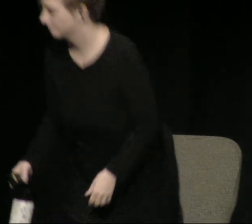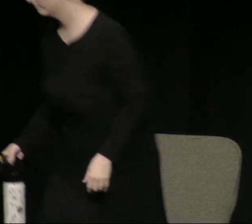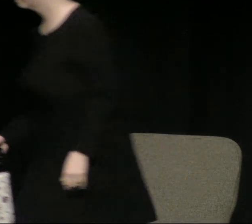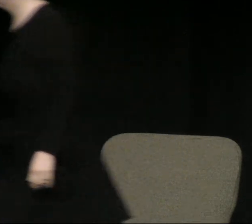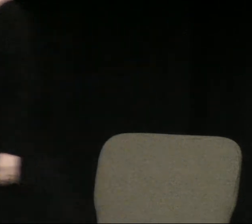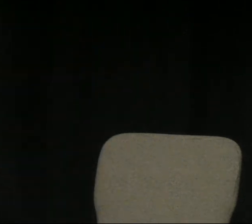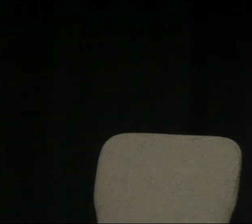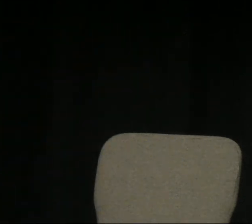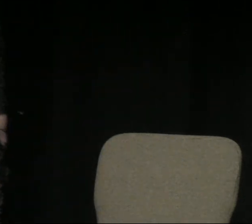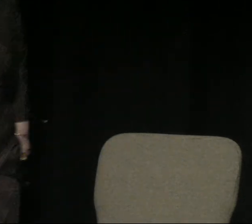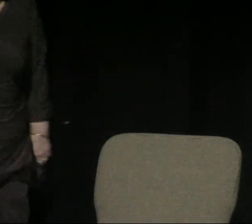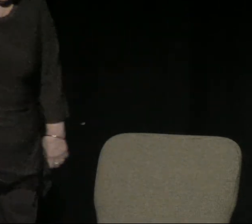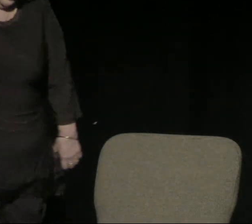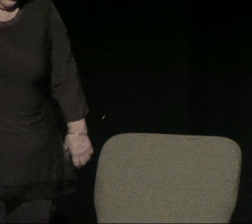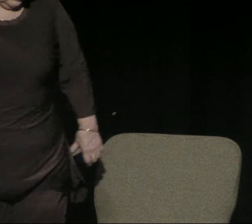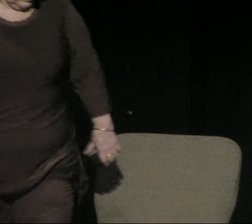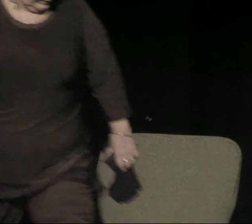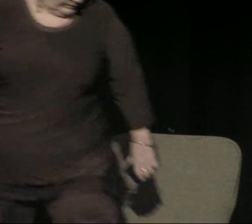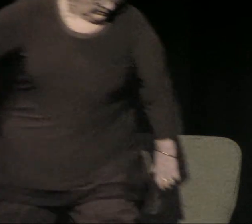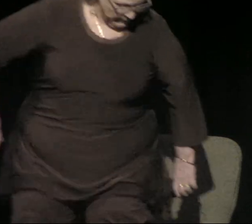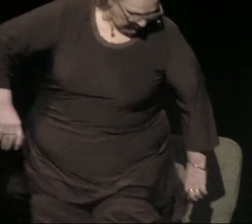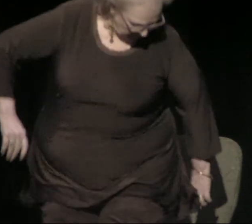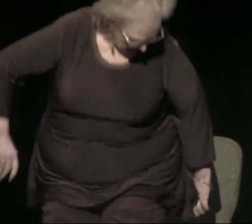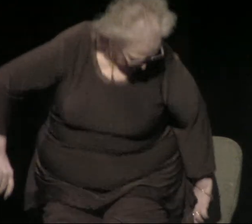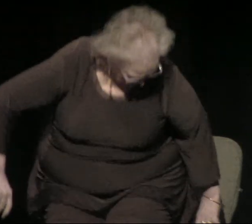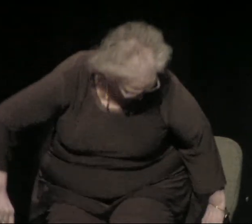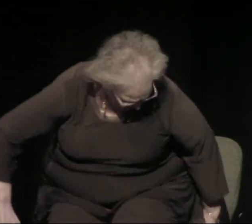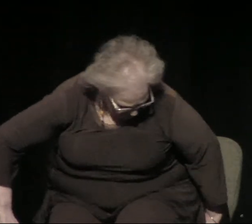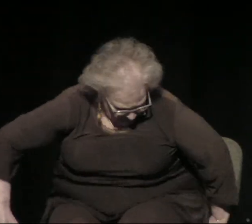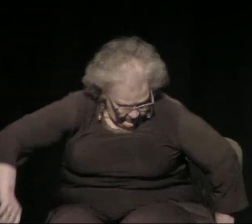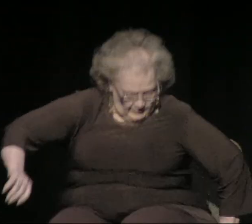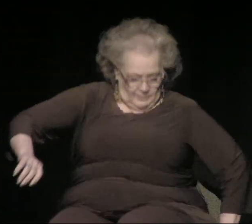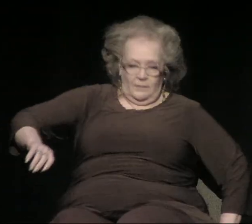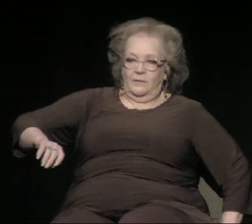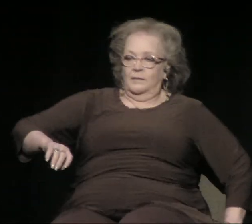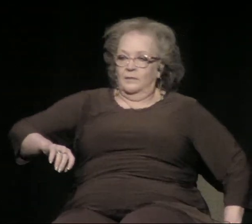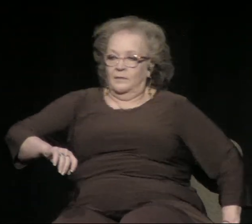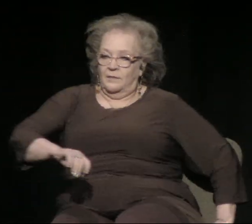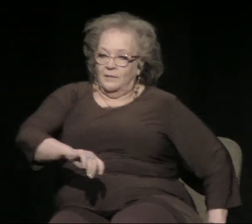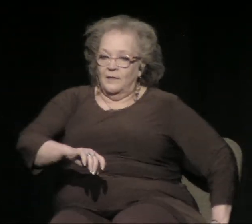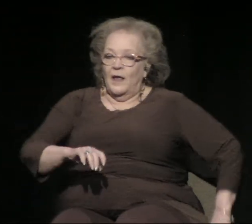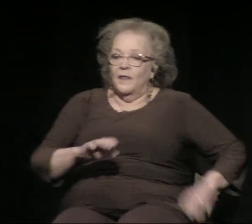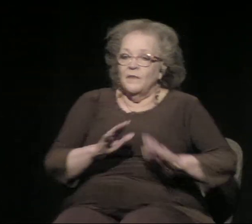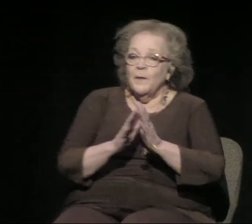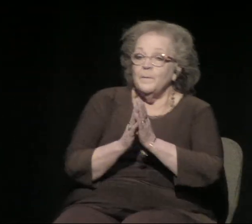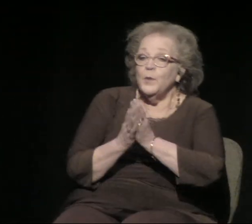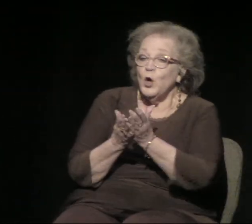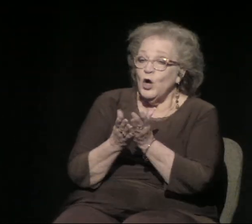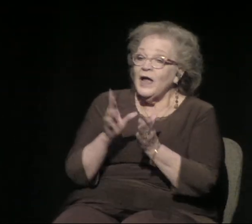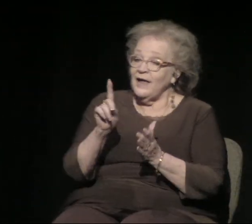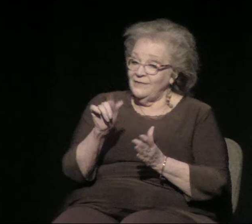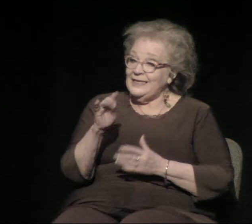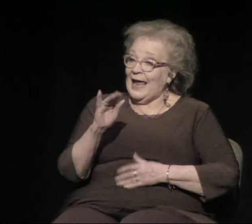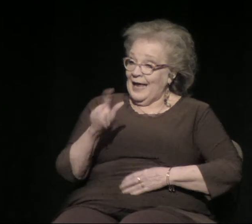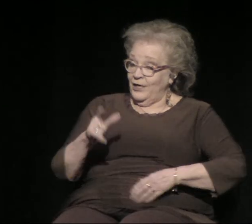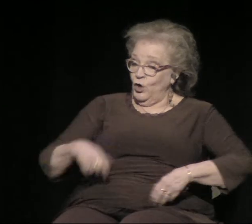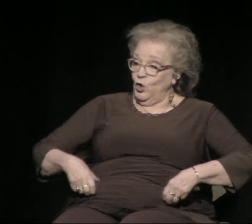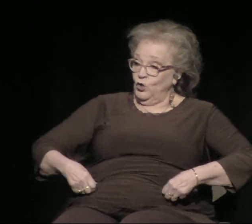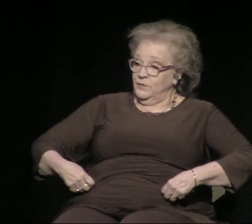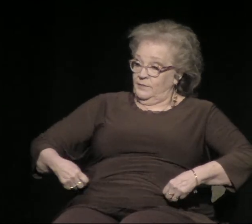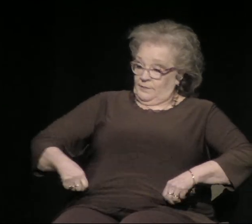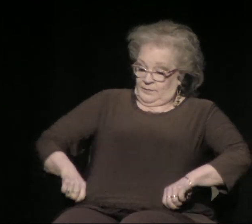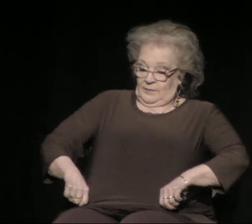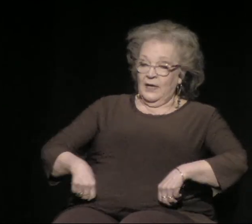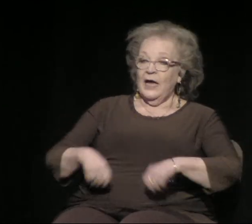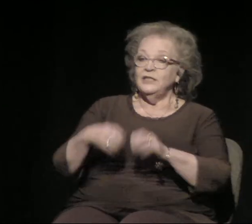your Bibles this morning to the book of Daniel. Today we'll be anchored in Daniel